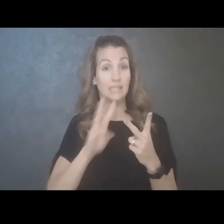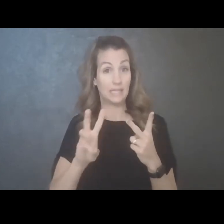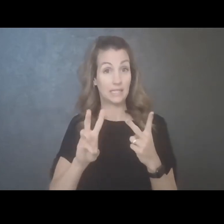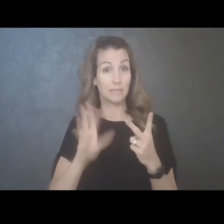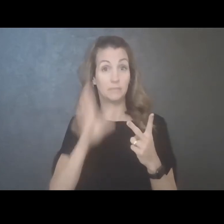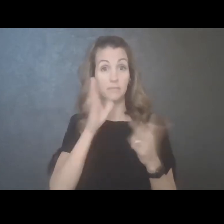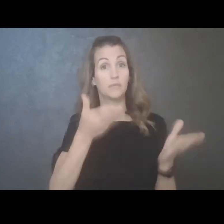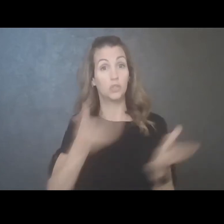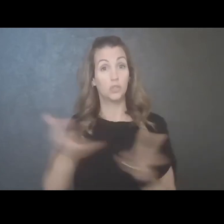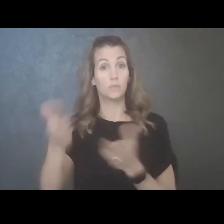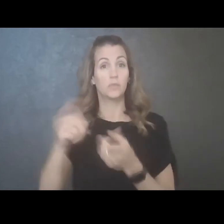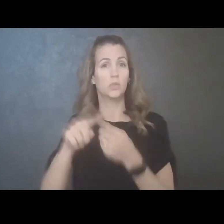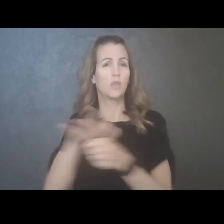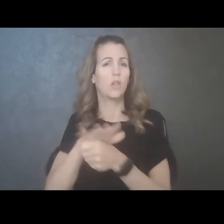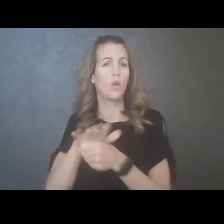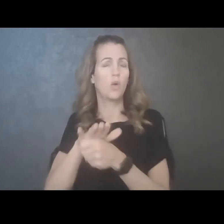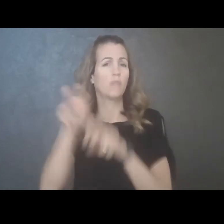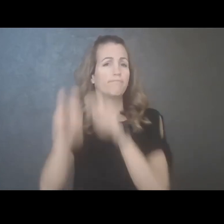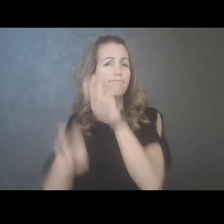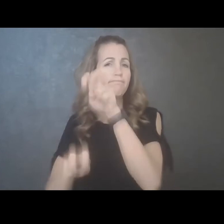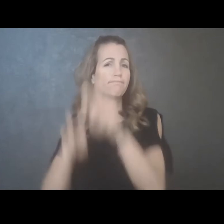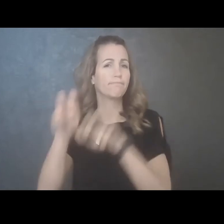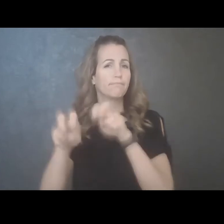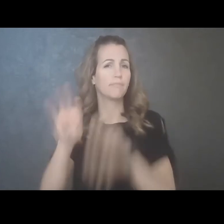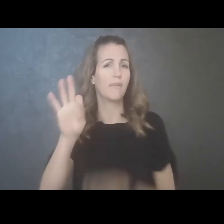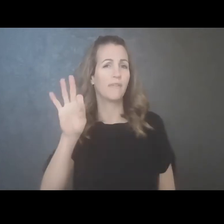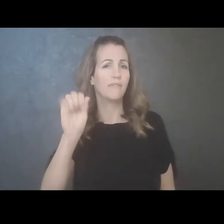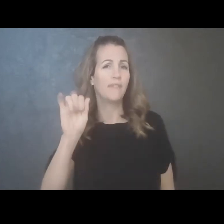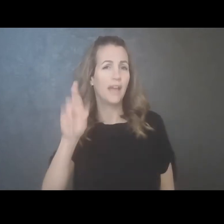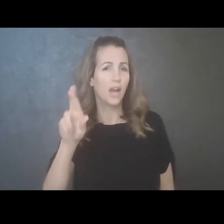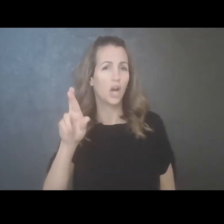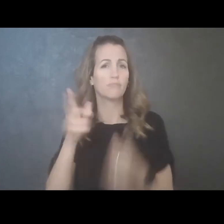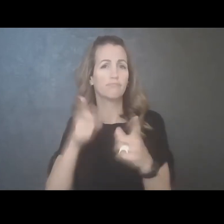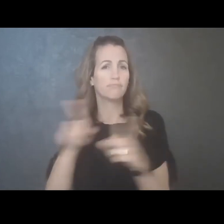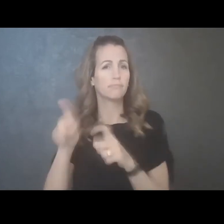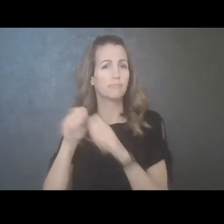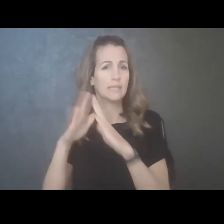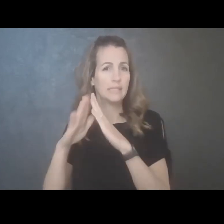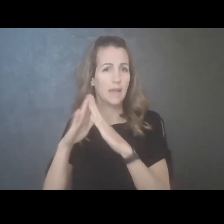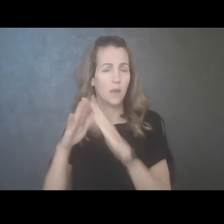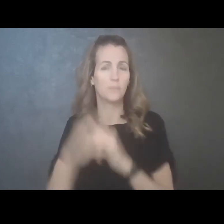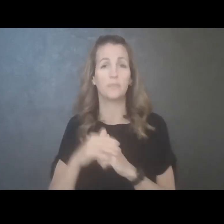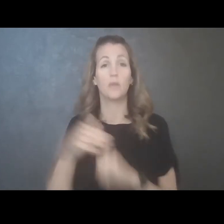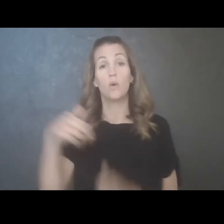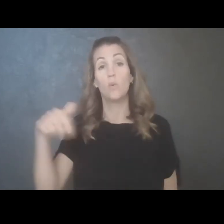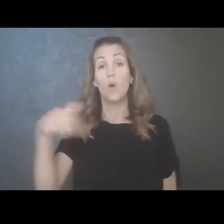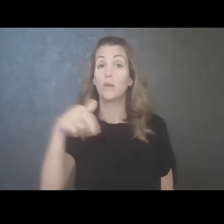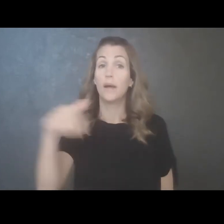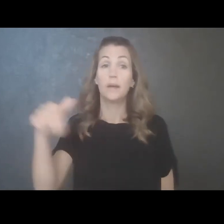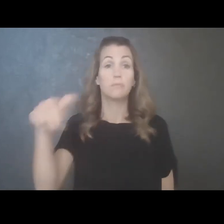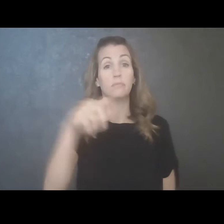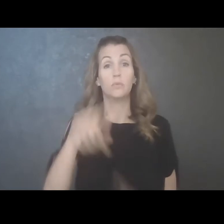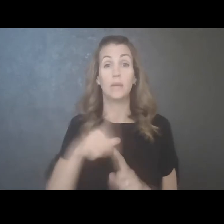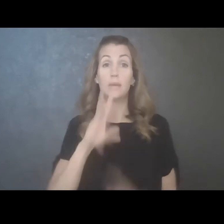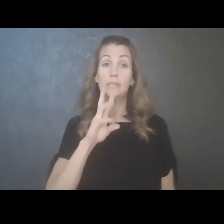local fair, the local carnival that was going on in the town. And when you walk around as a 6-year-old, you're going to see all these